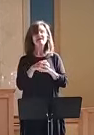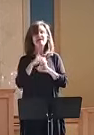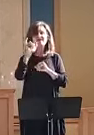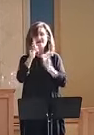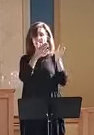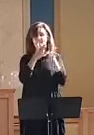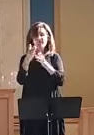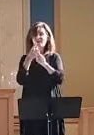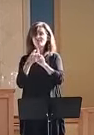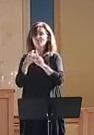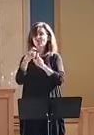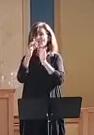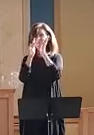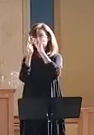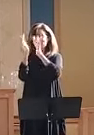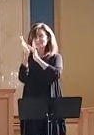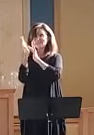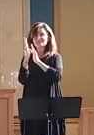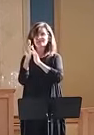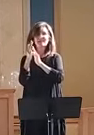to us by Christ,